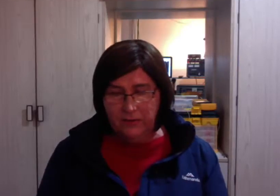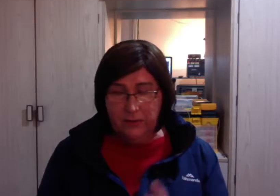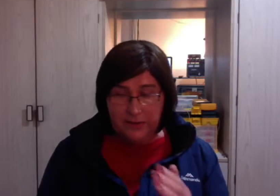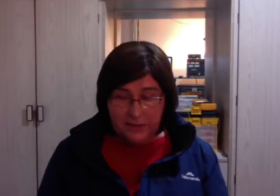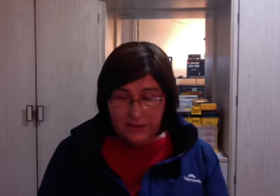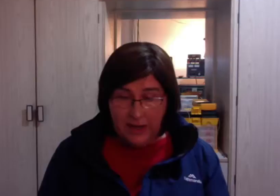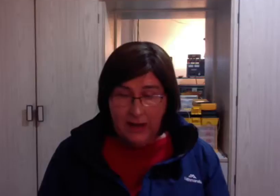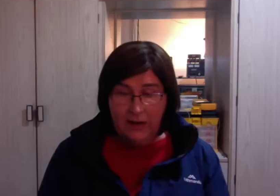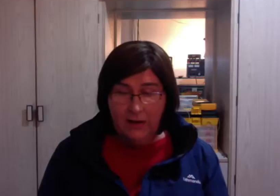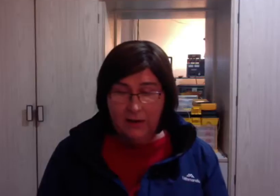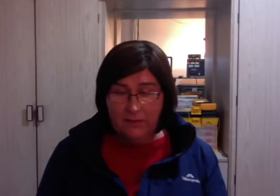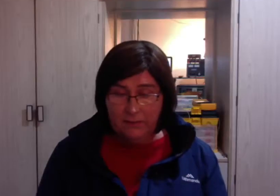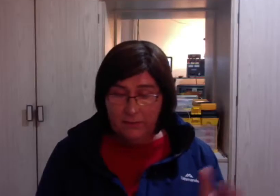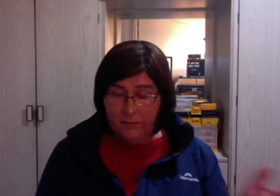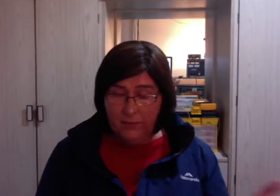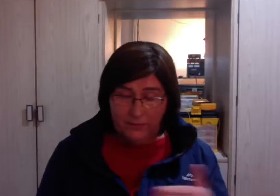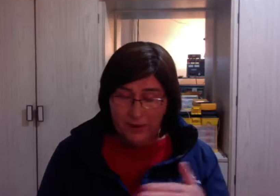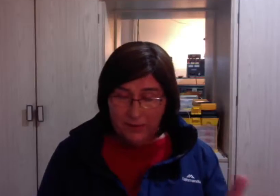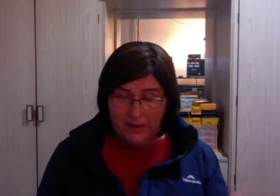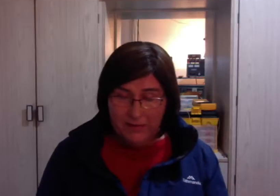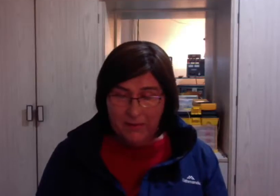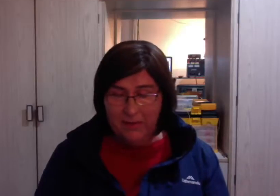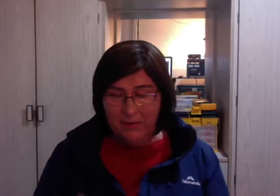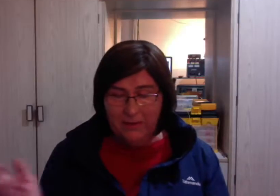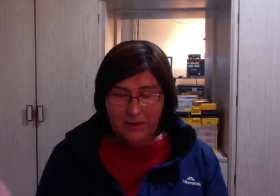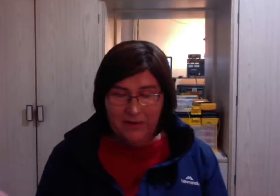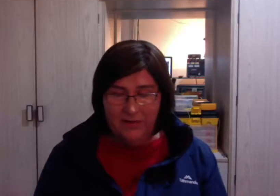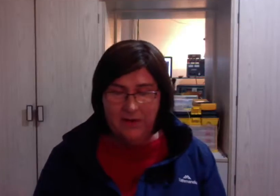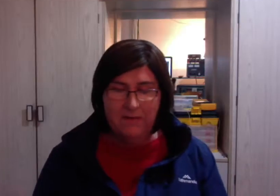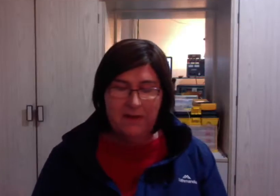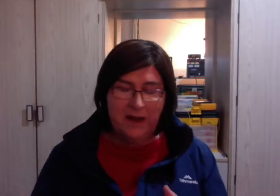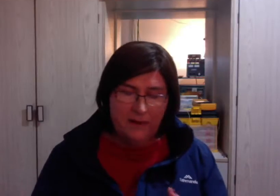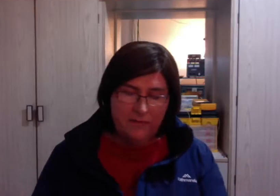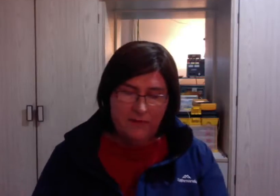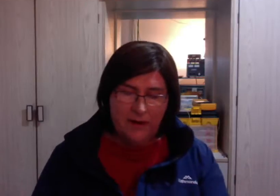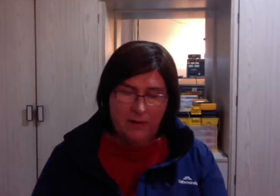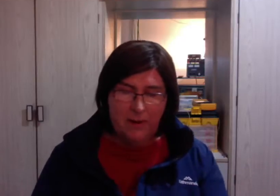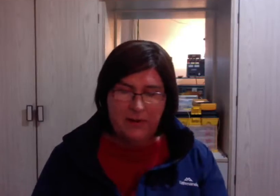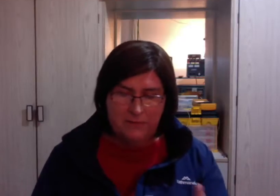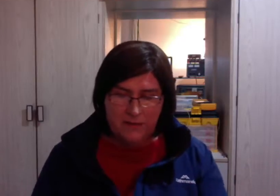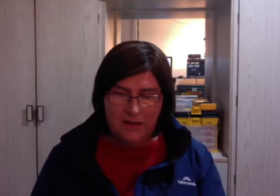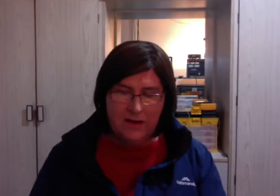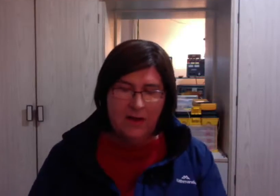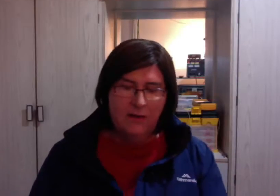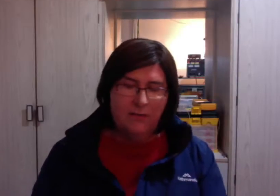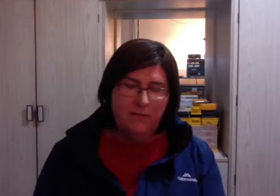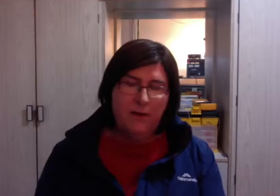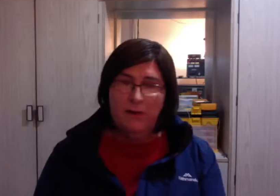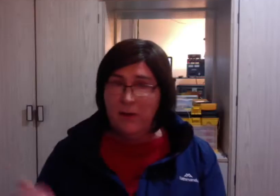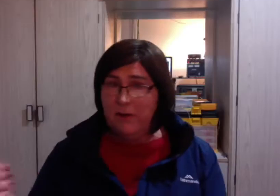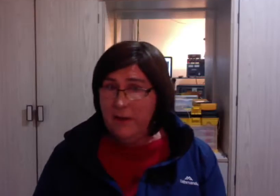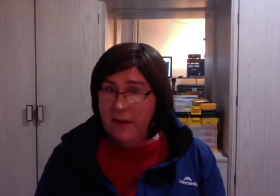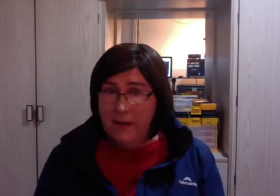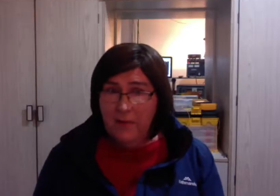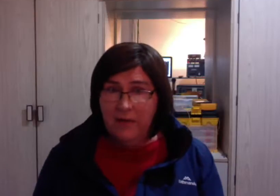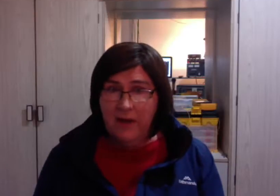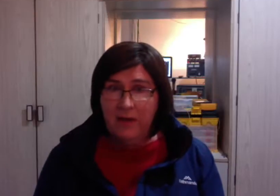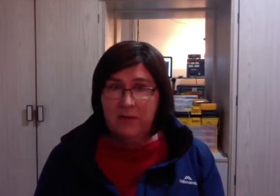to Titicala, before the Old Ghan Railway Line, I said, then down the Ghan Railway Line to Fink. From Fink, we go into the Lambert Centre, which